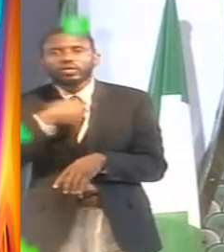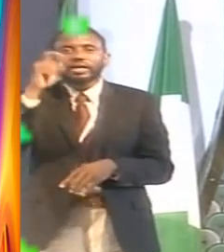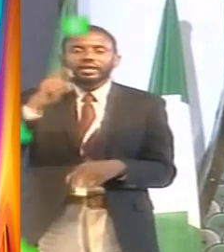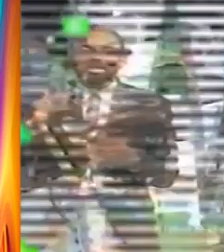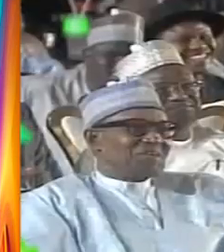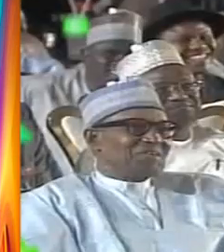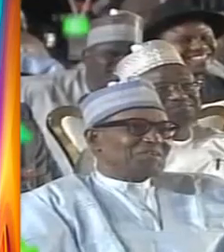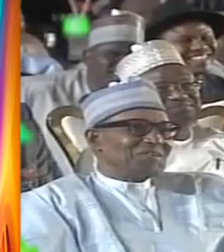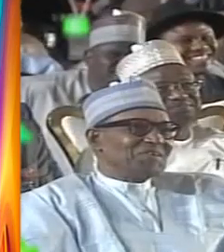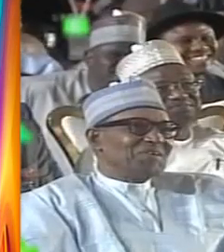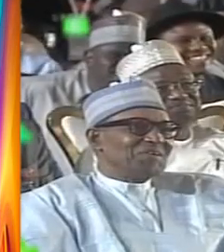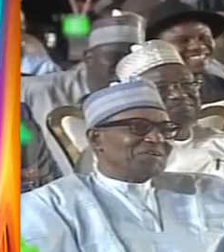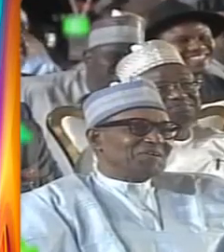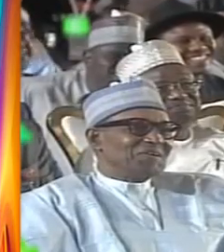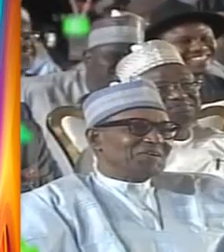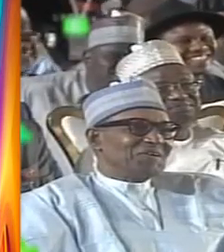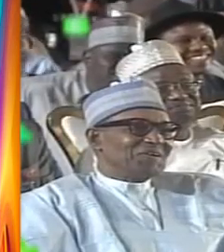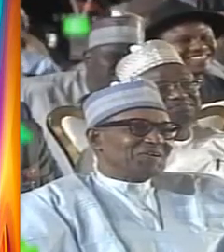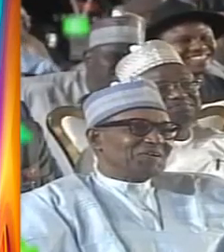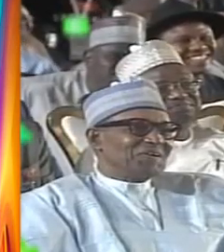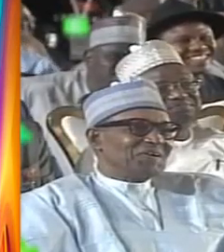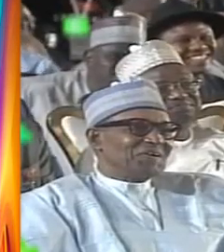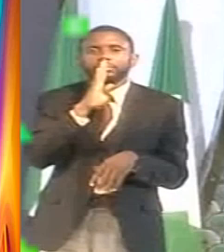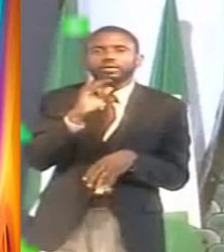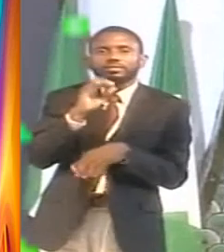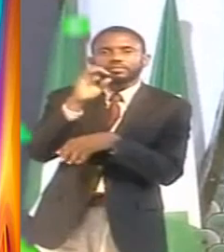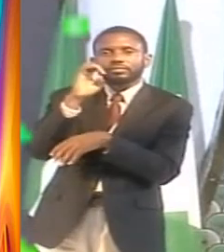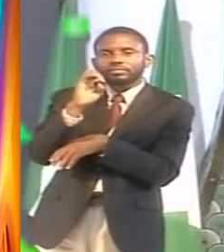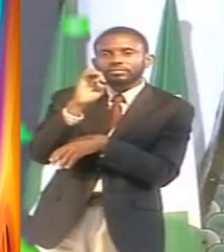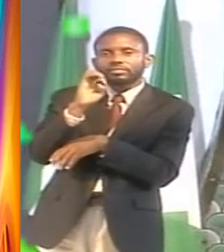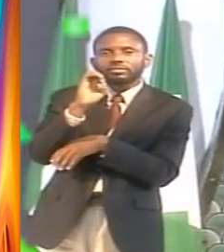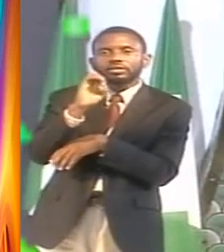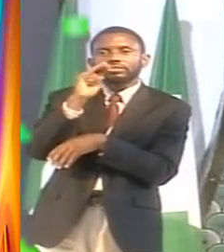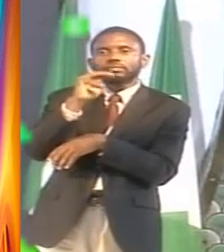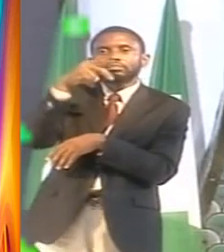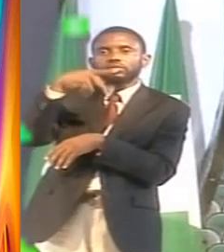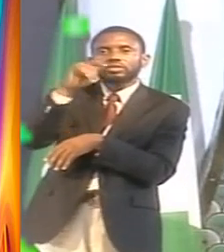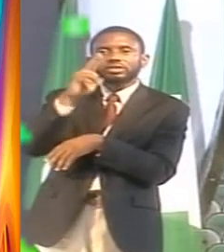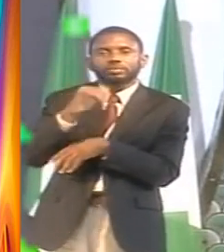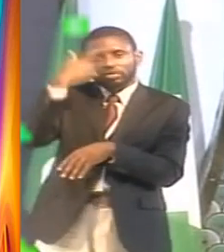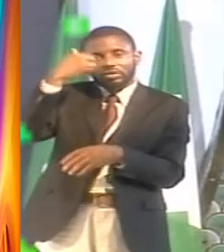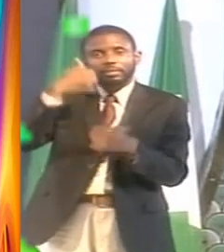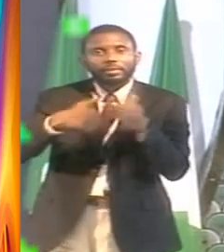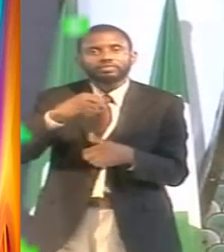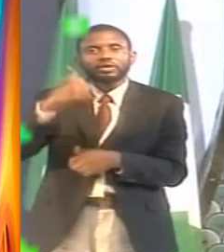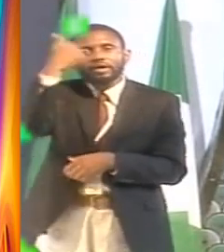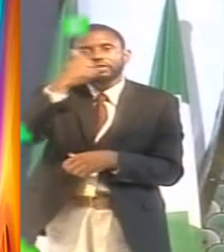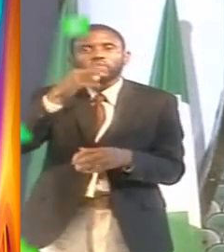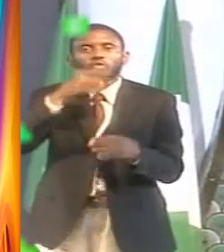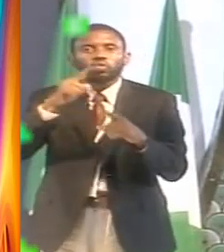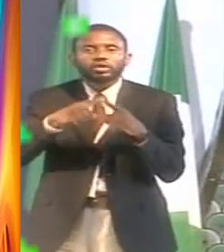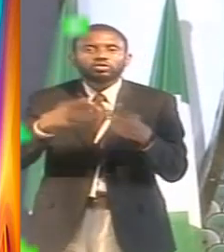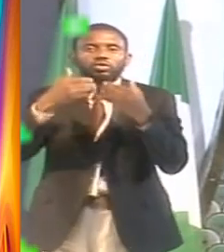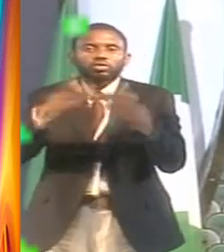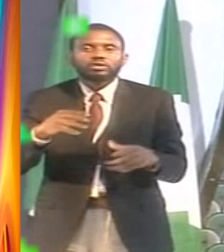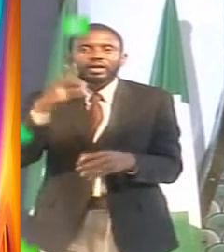elections not be a punitive, because the problem with Africa, when you lose the elections, you don't get a chance to get back in.